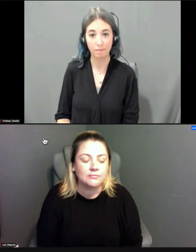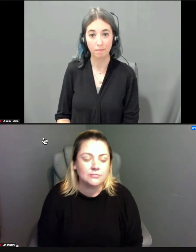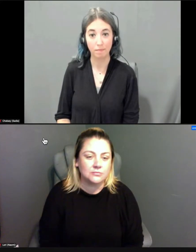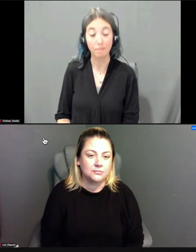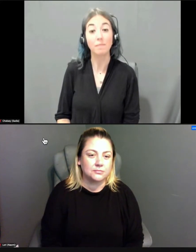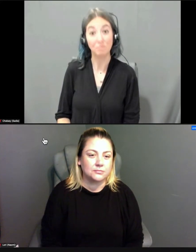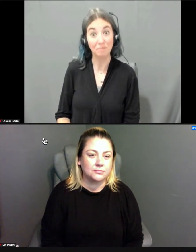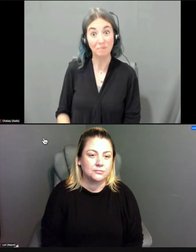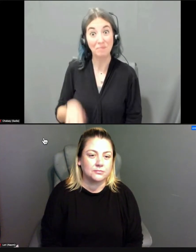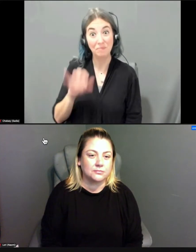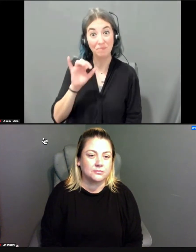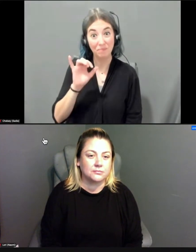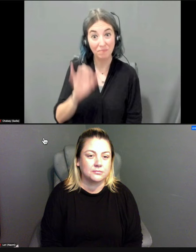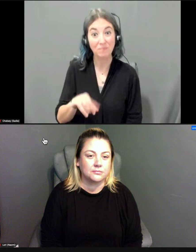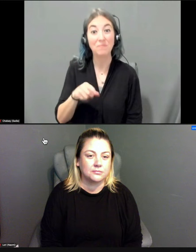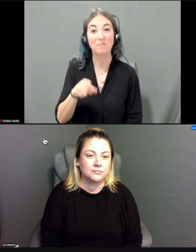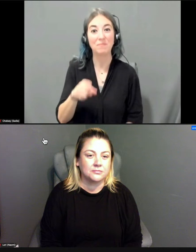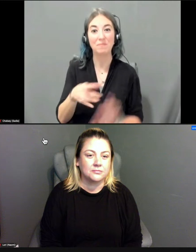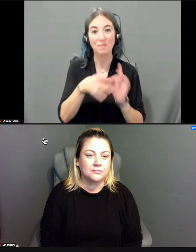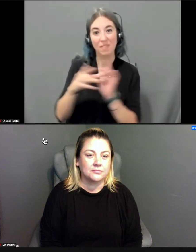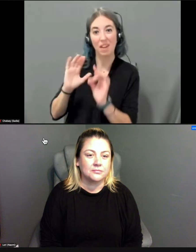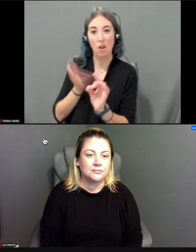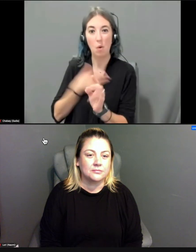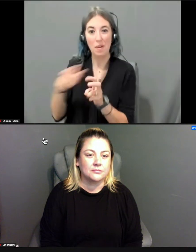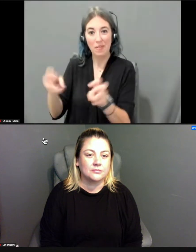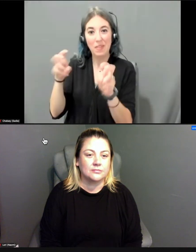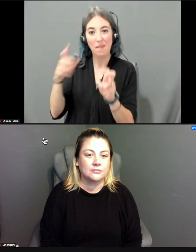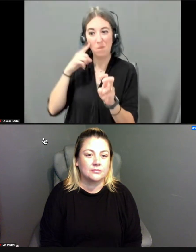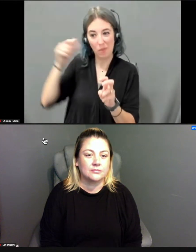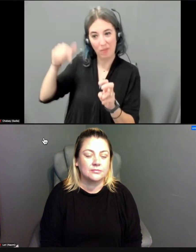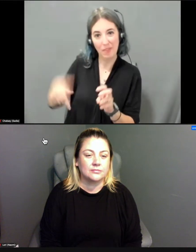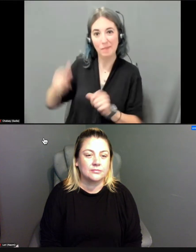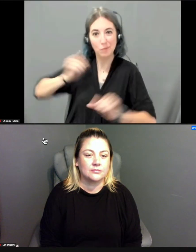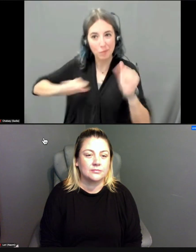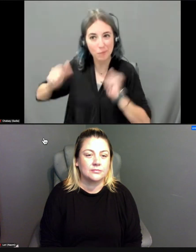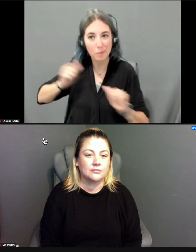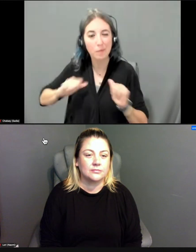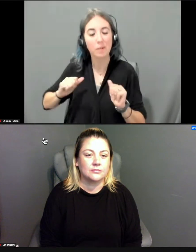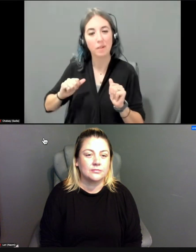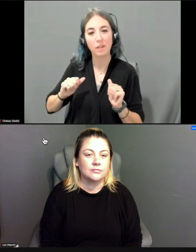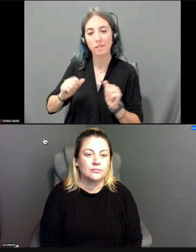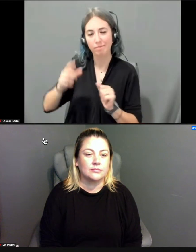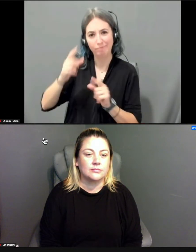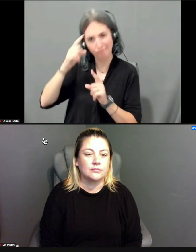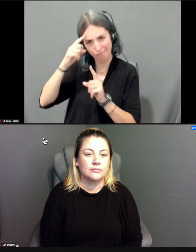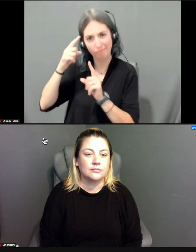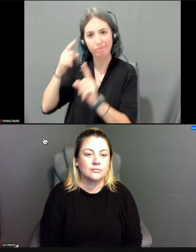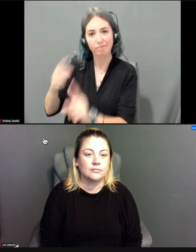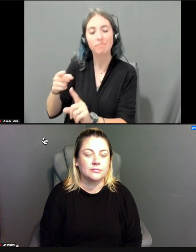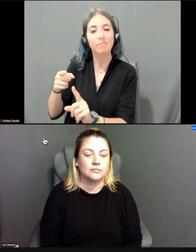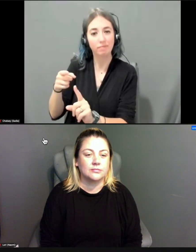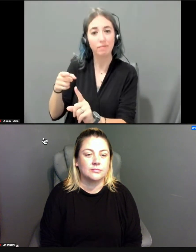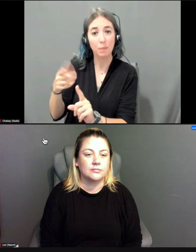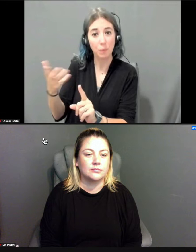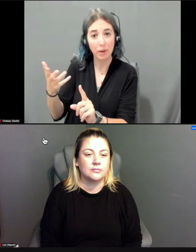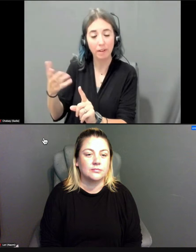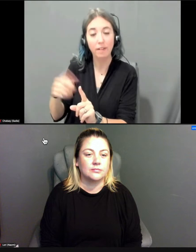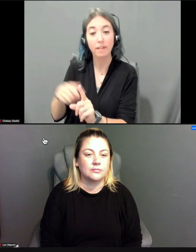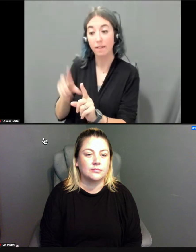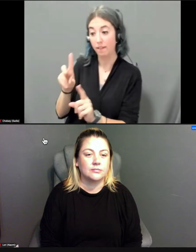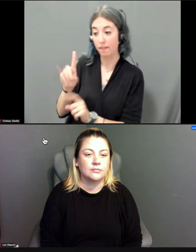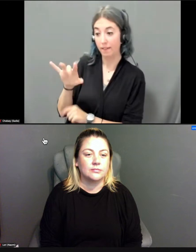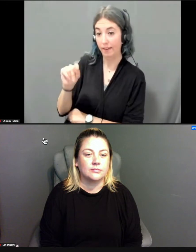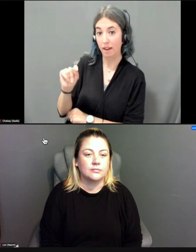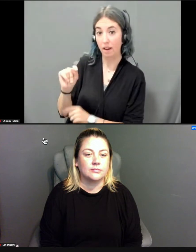the Satisfaction Factor podcast, which is all about exploring how by disengaging from diet culture,